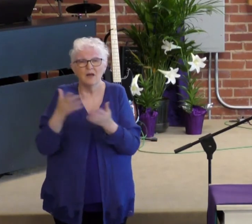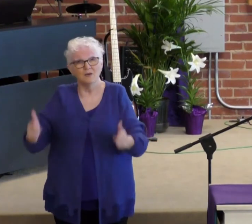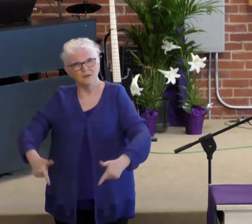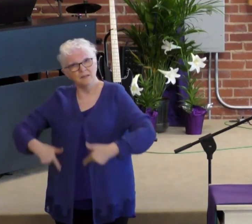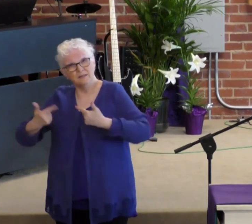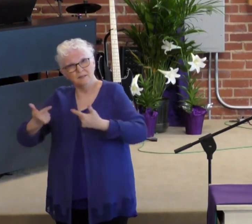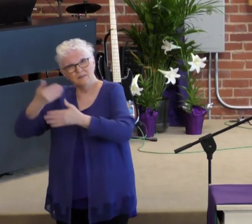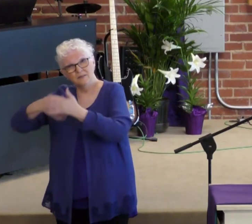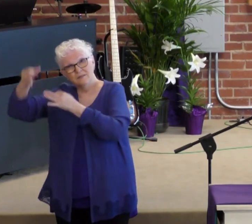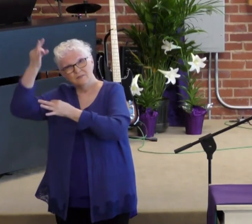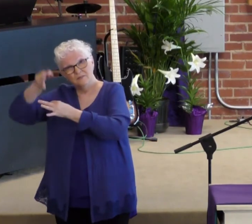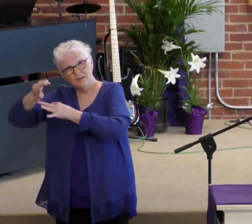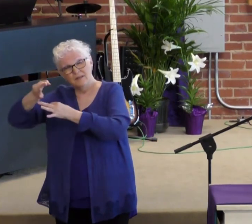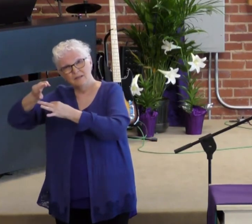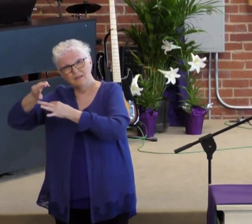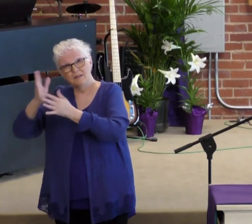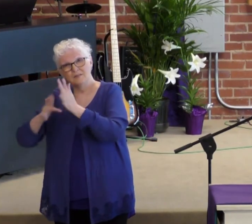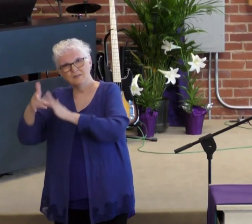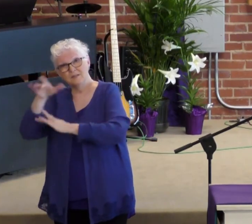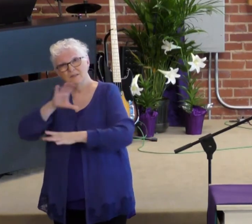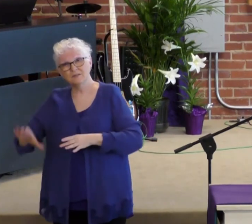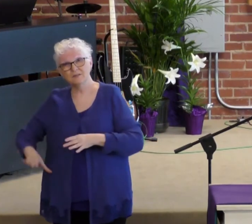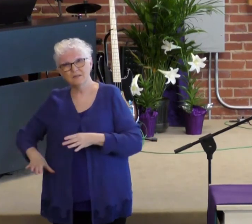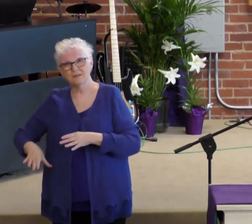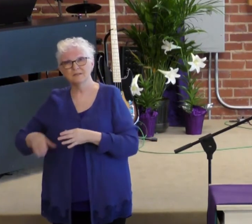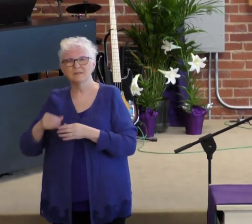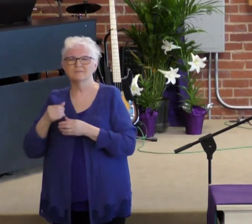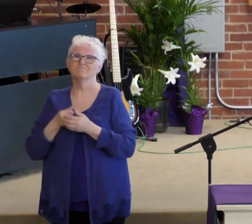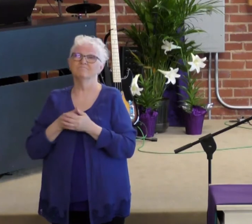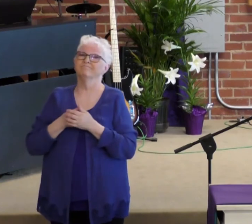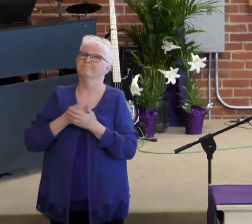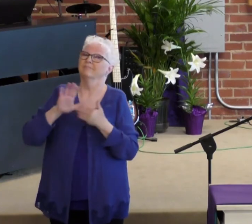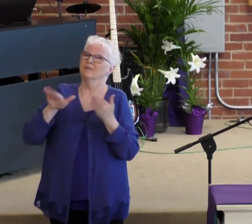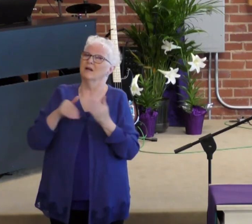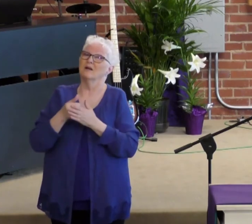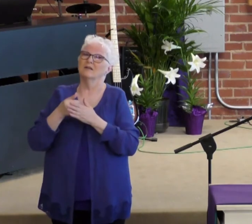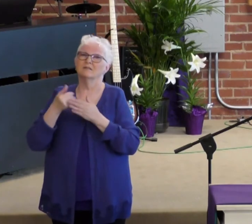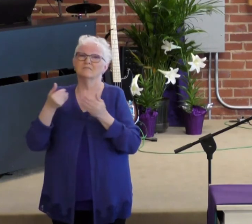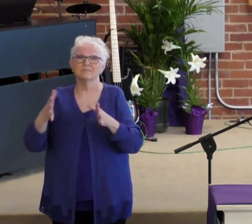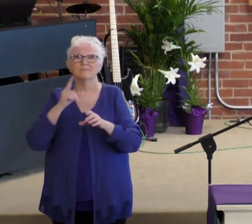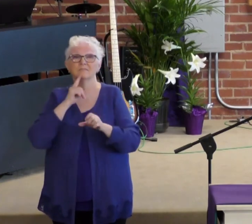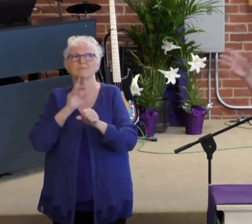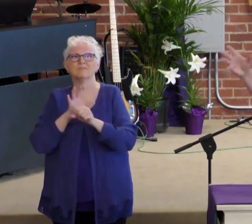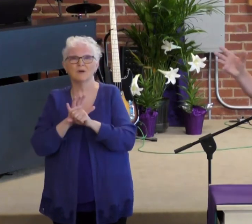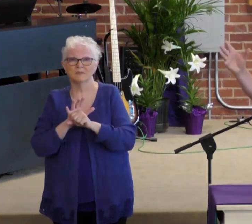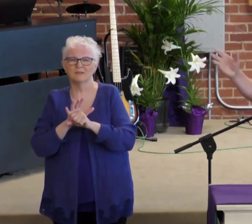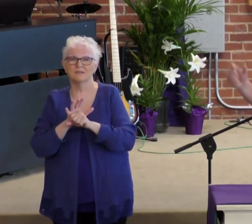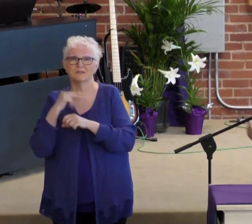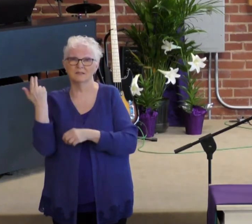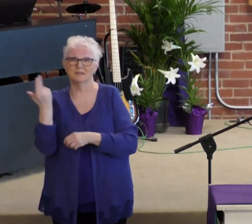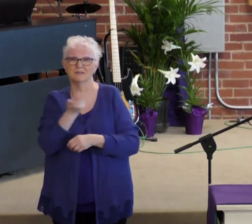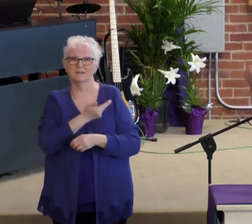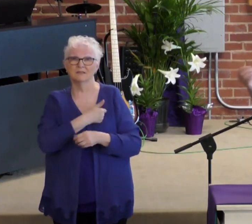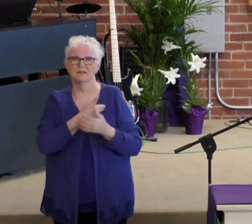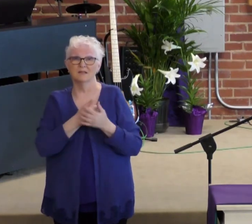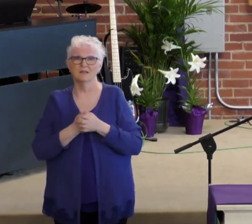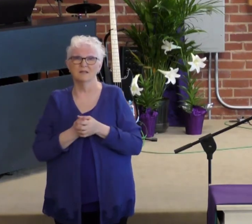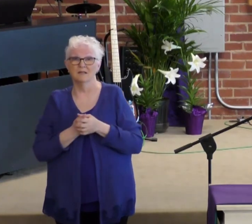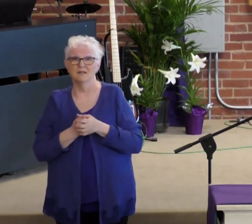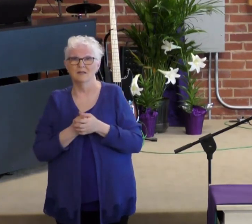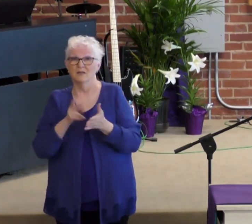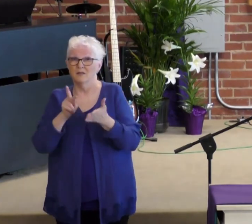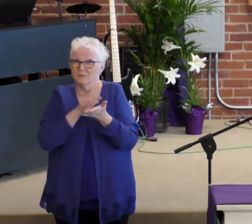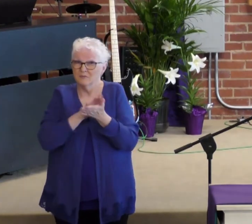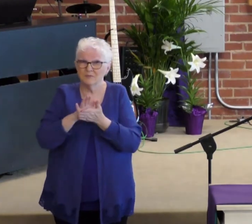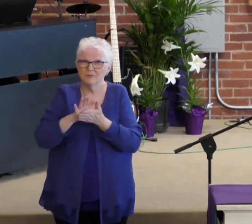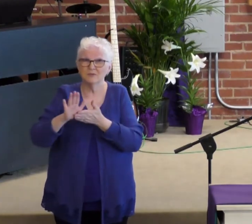of Jesus Christ and what he has promised us to do. And so that love of God, that pure love of